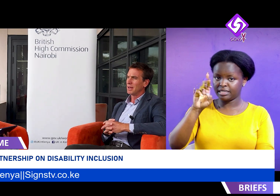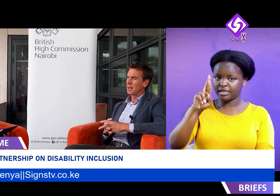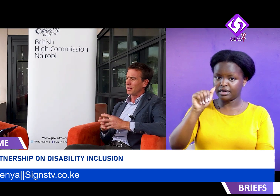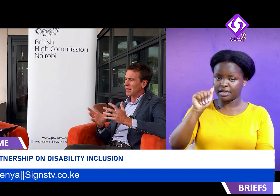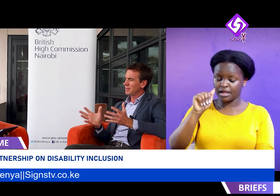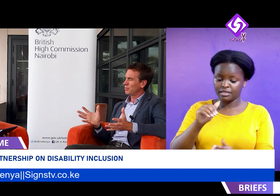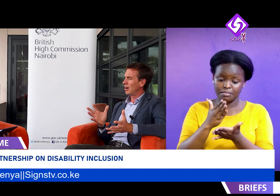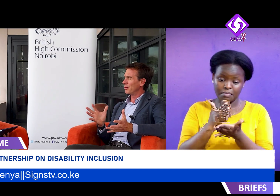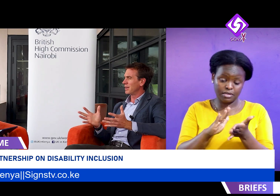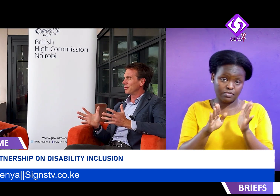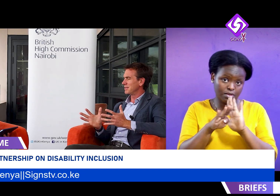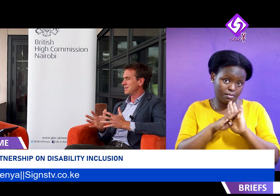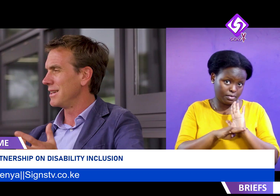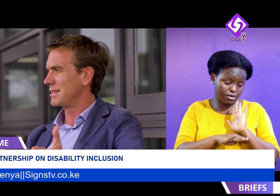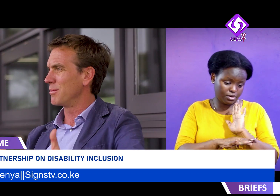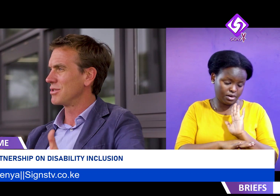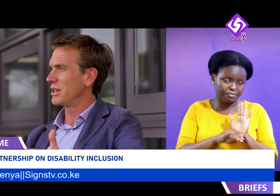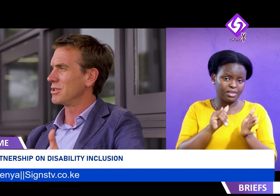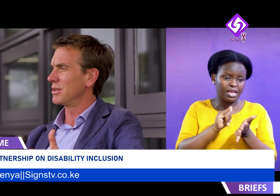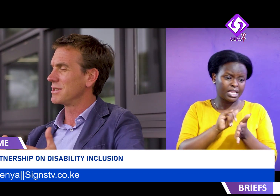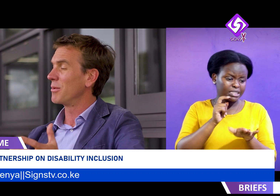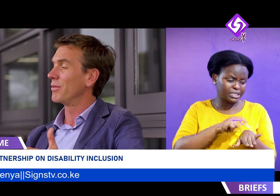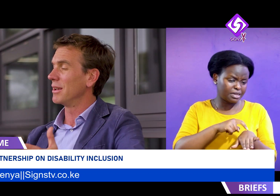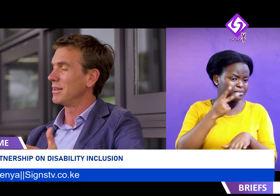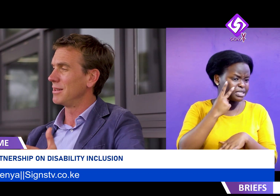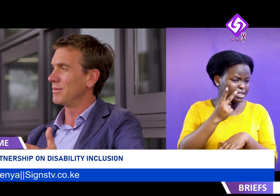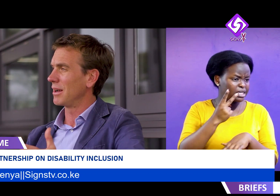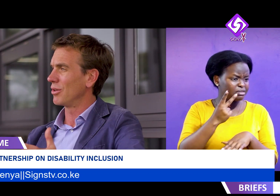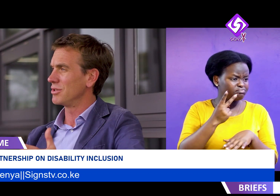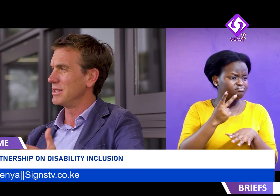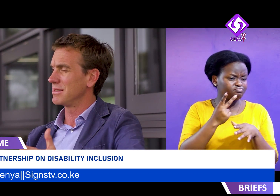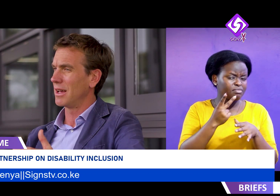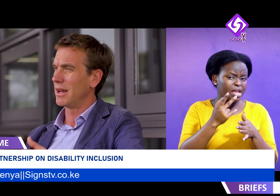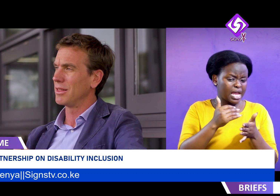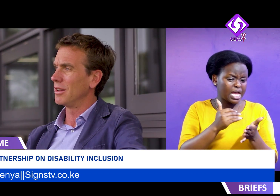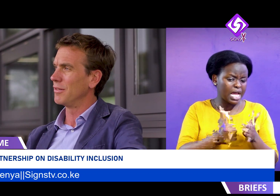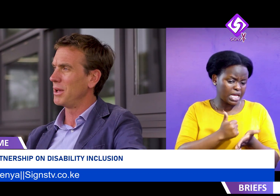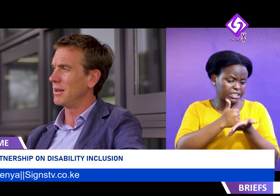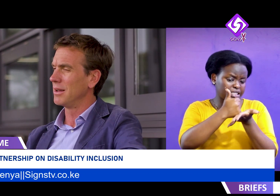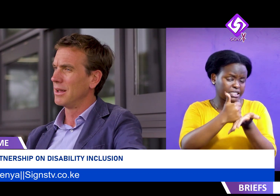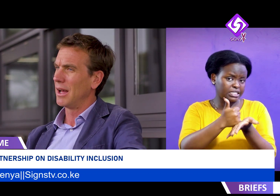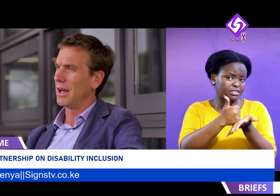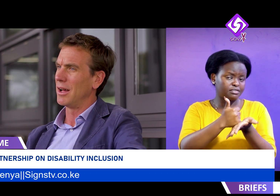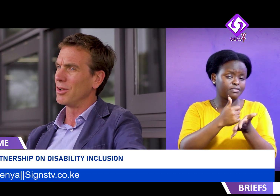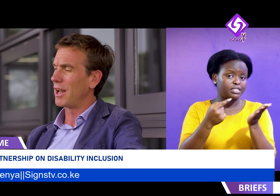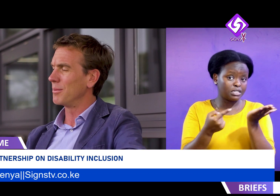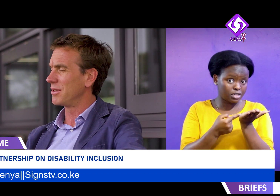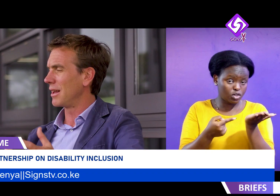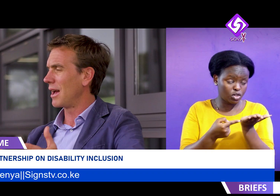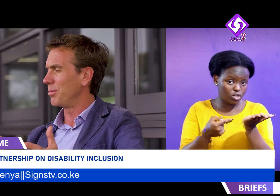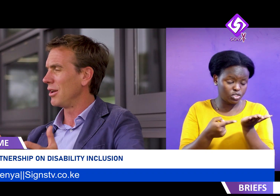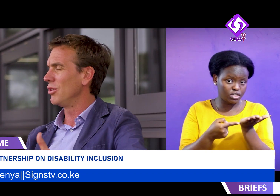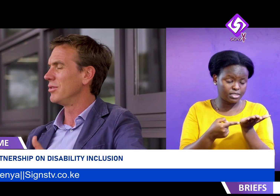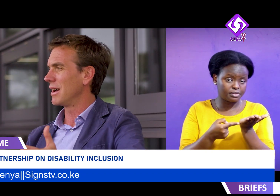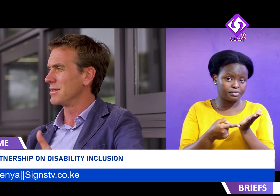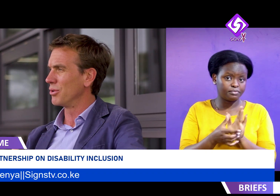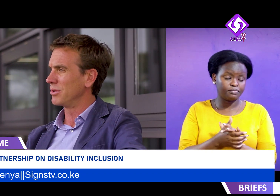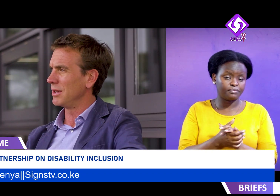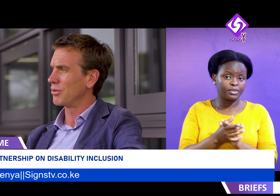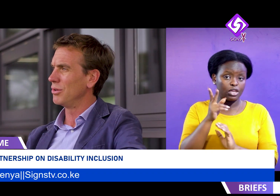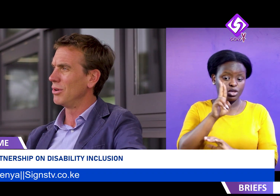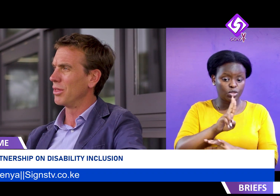program, that is where I was able to see a demonstration of some of the assistive technologies that have been developed and are now being used